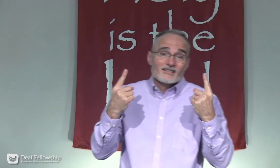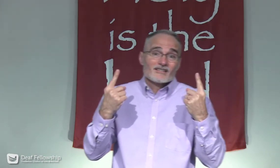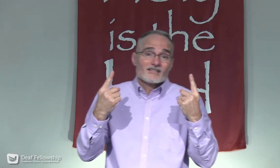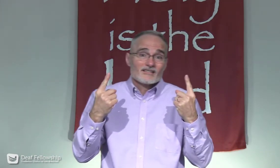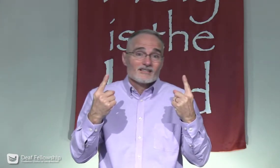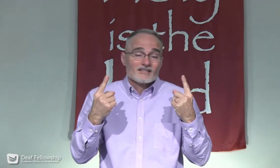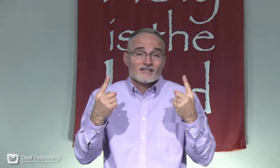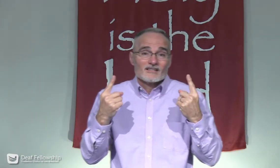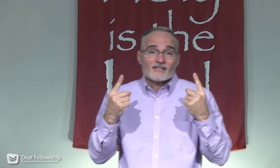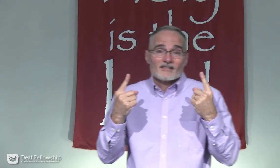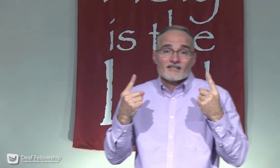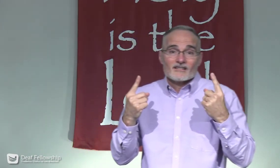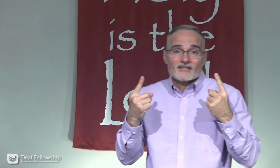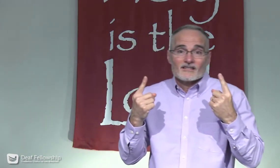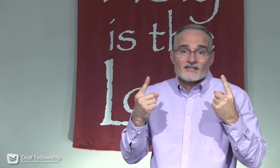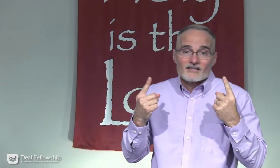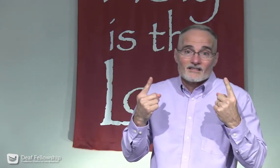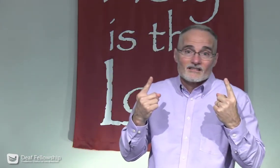We need to understand